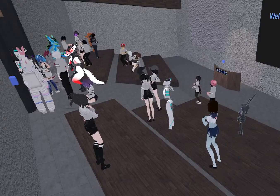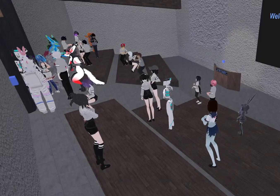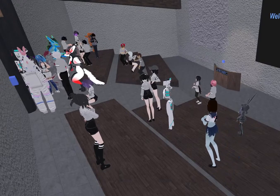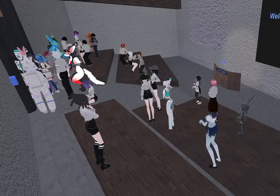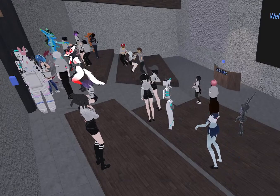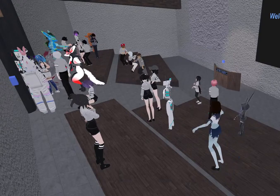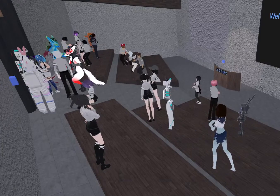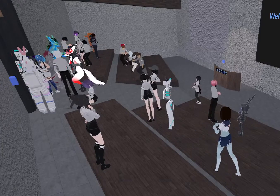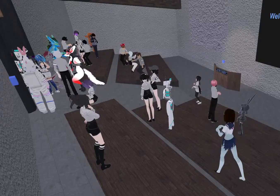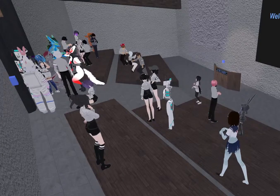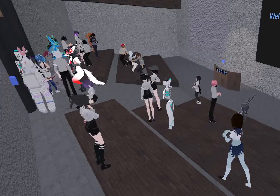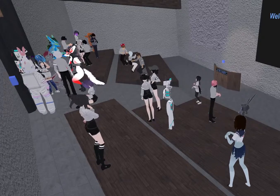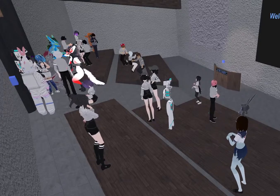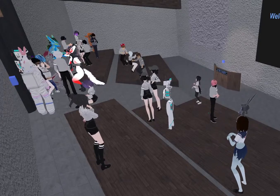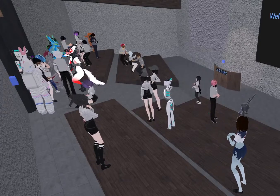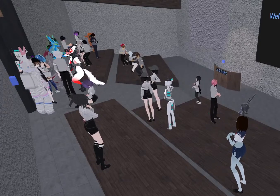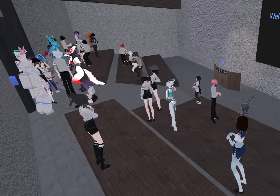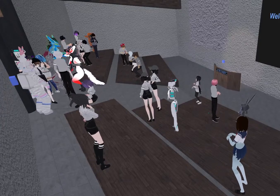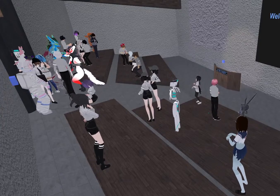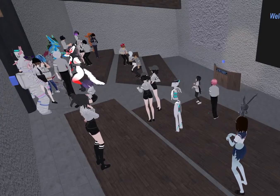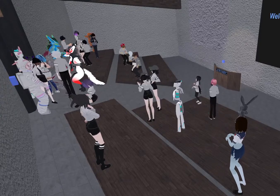oh boy, that hurt.